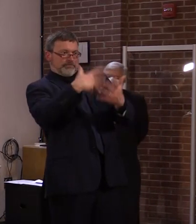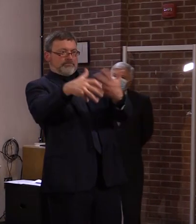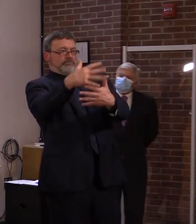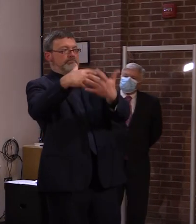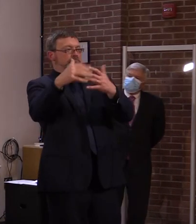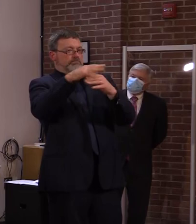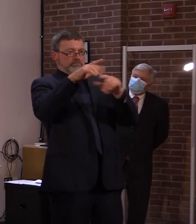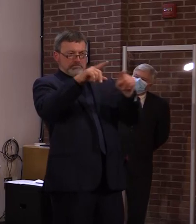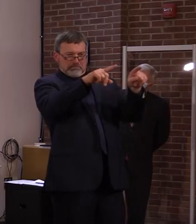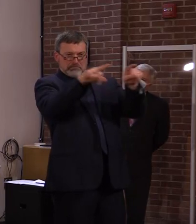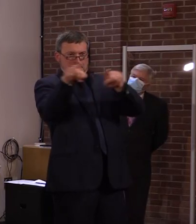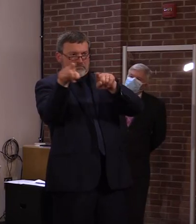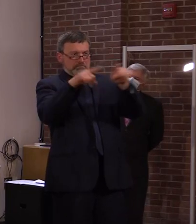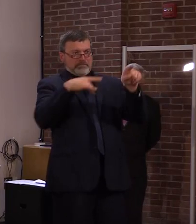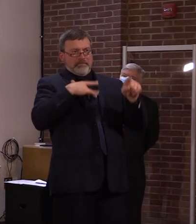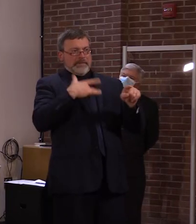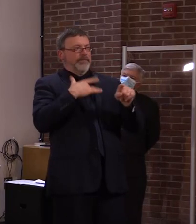the